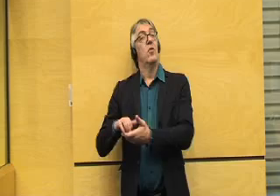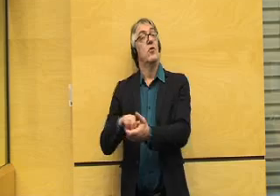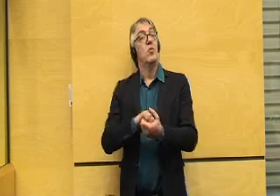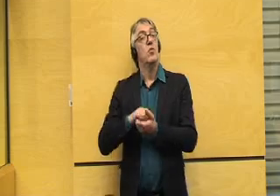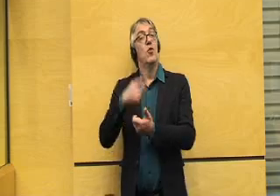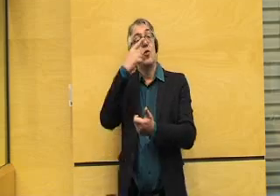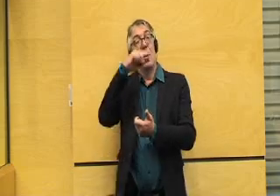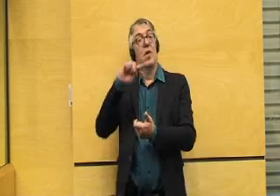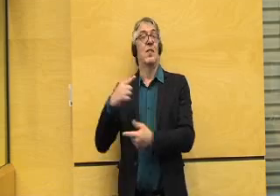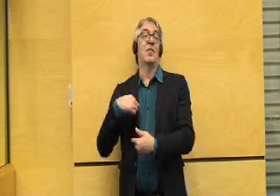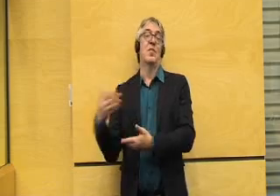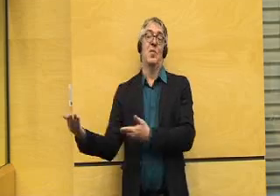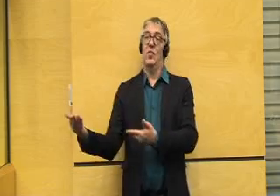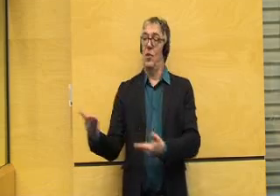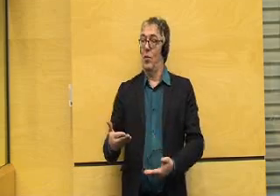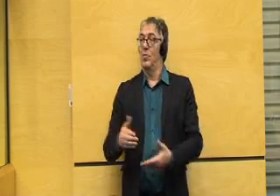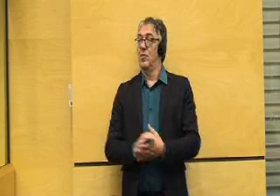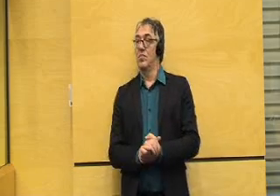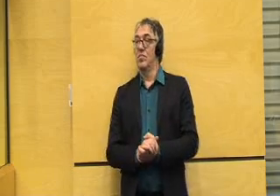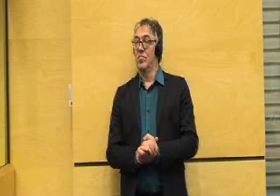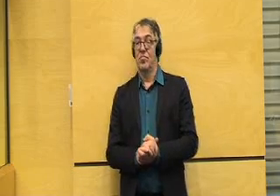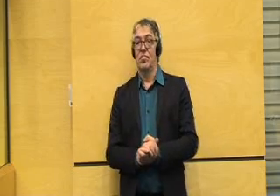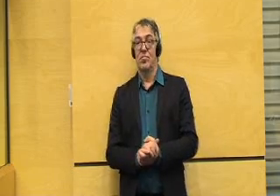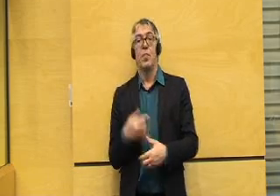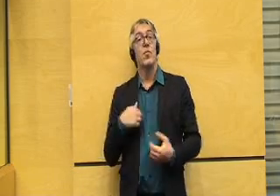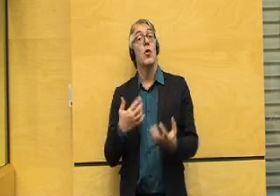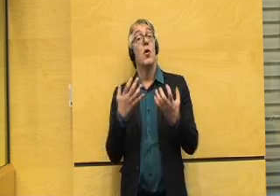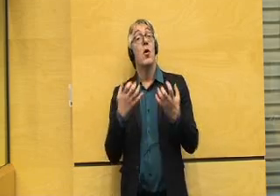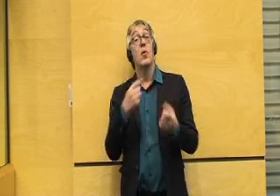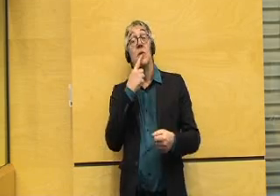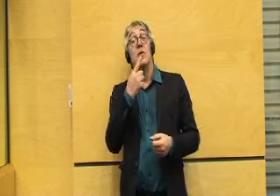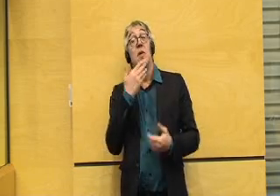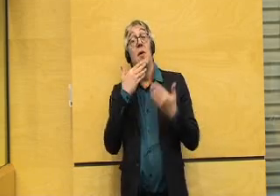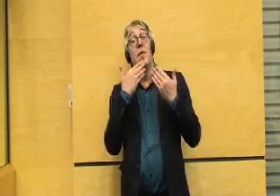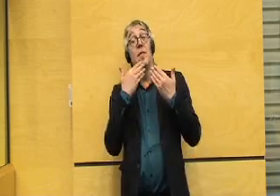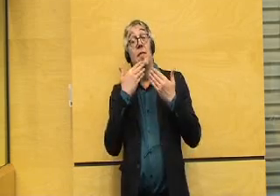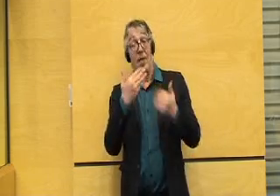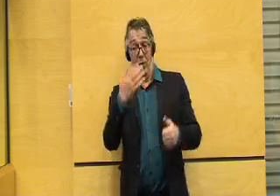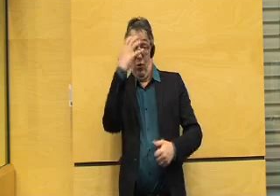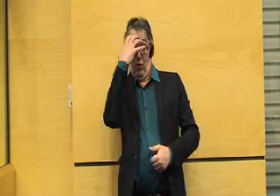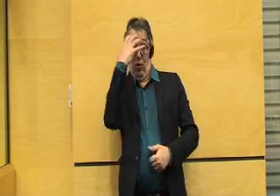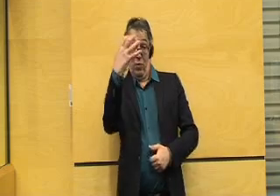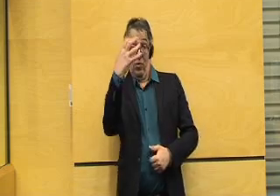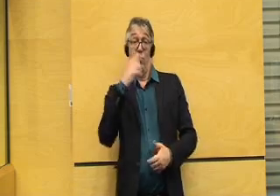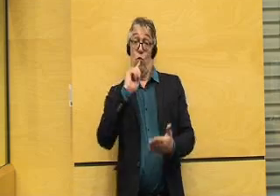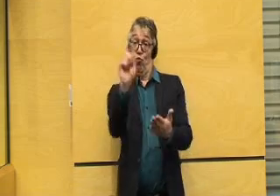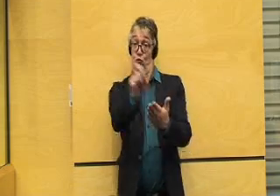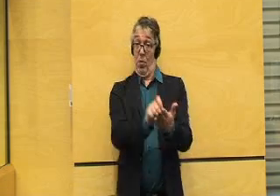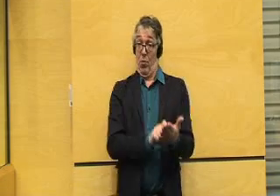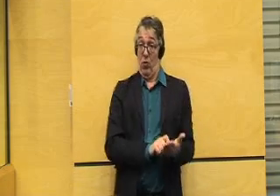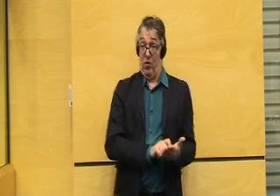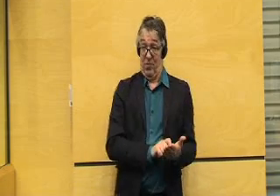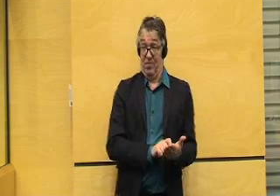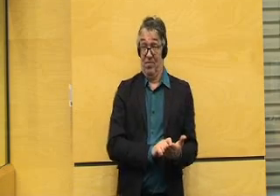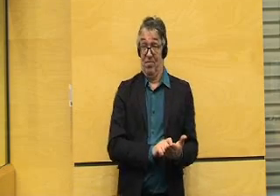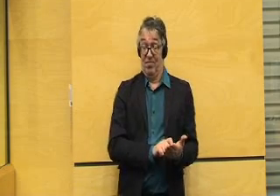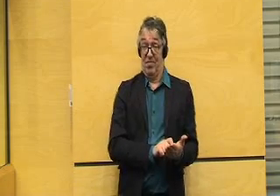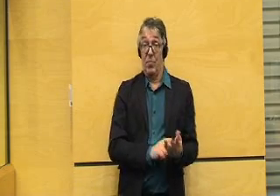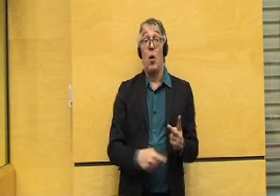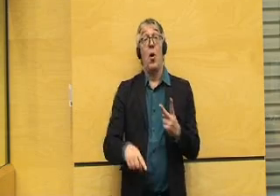like to thank both the government for their initial report and replies to list of issues, and especially